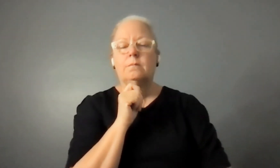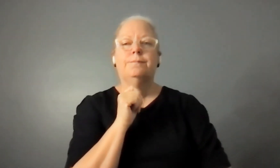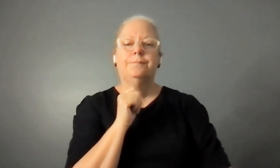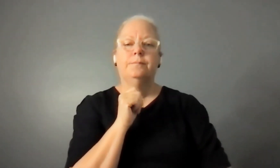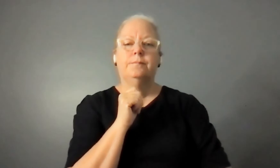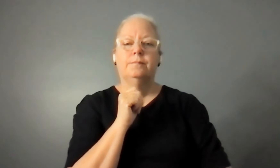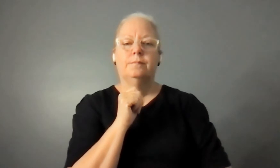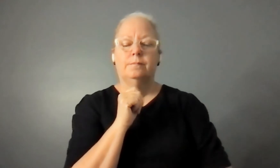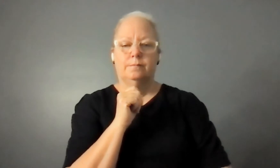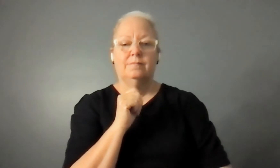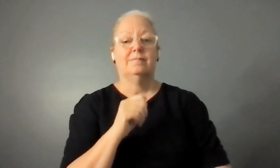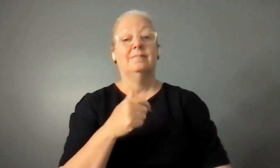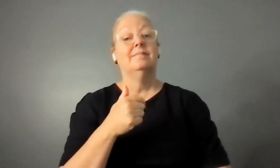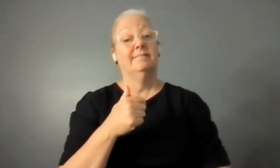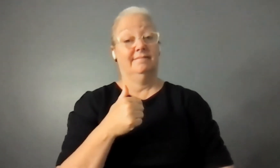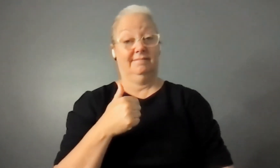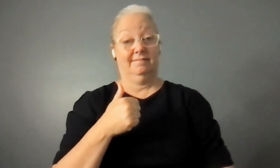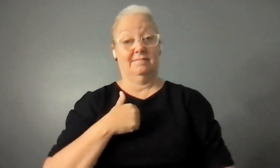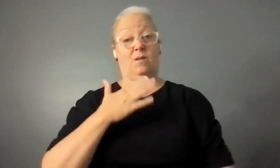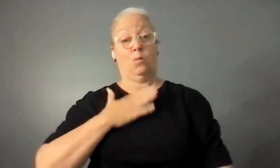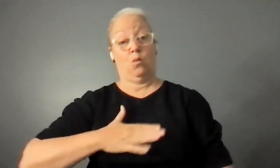which I want to say.